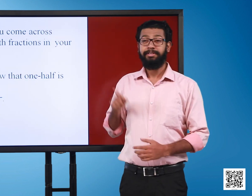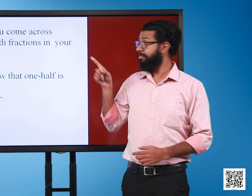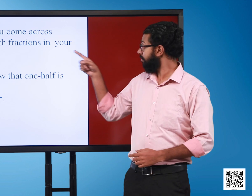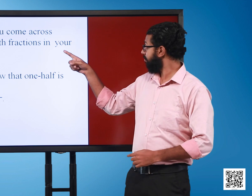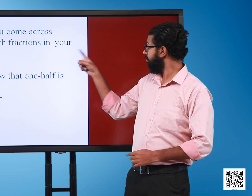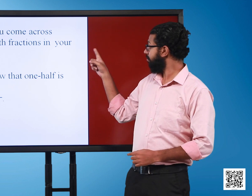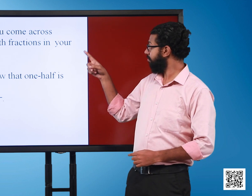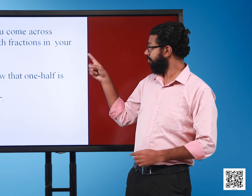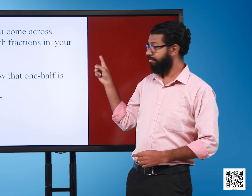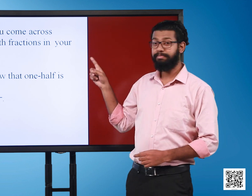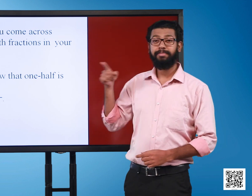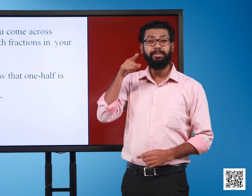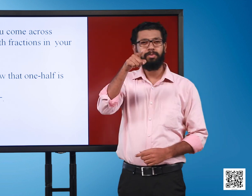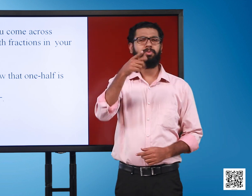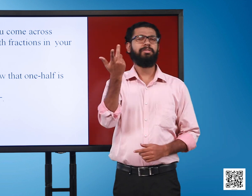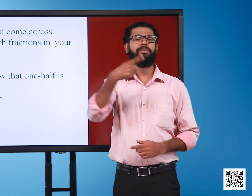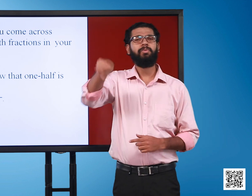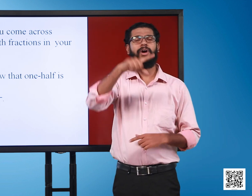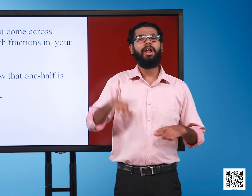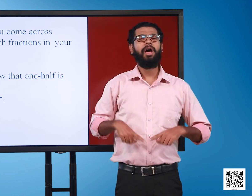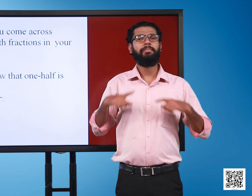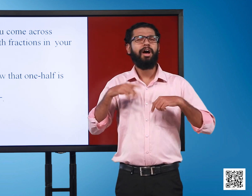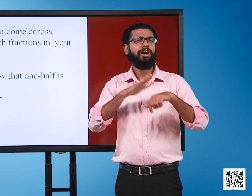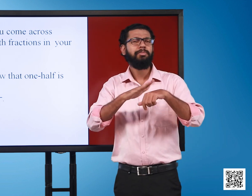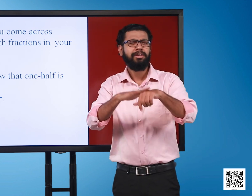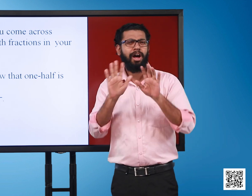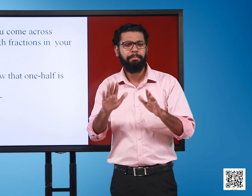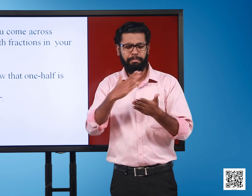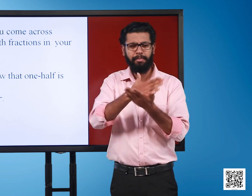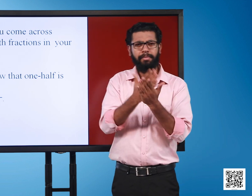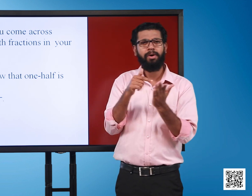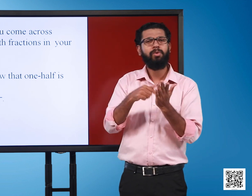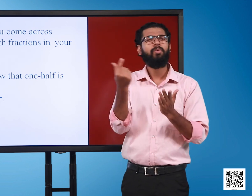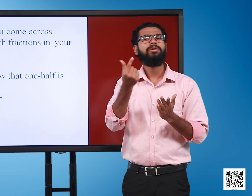Where do you come across situations with fractions in your life?